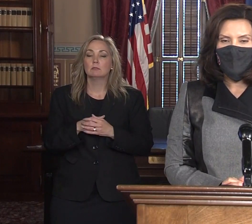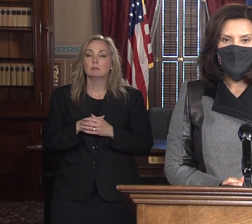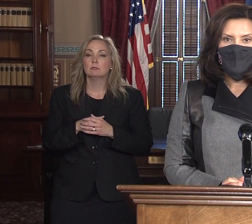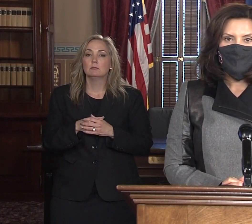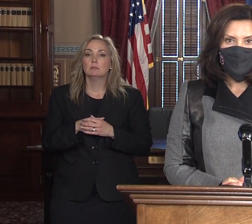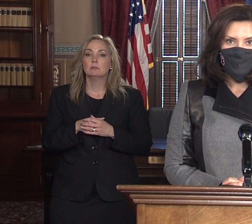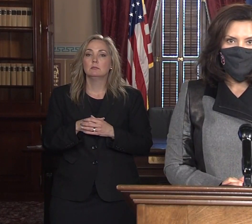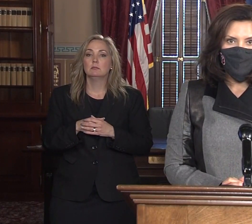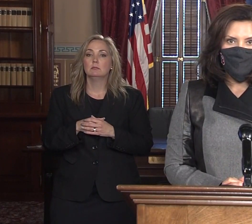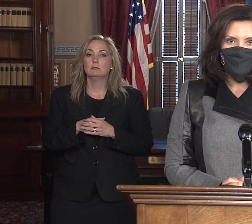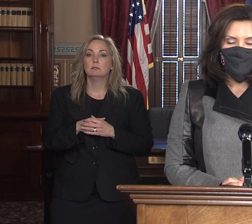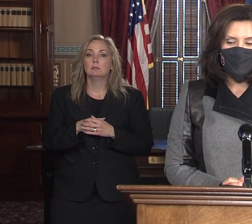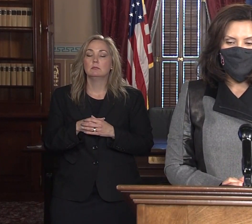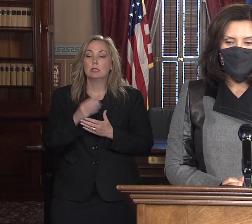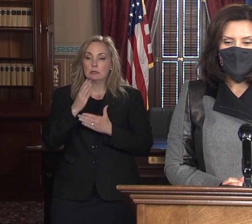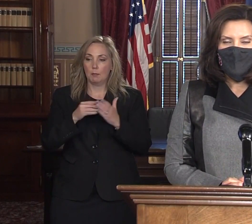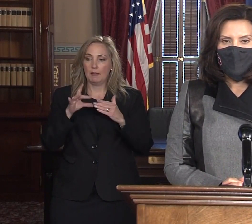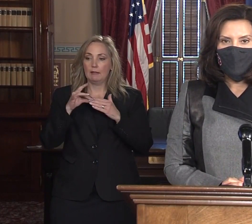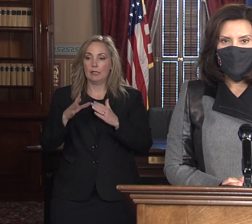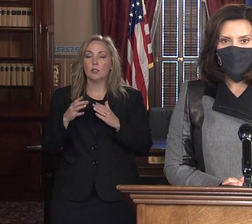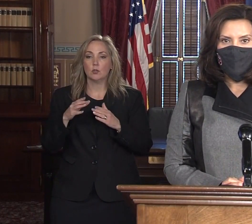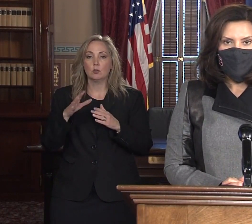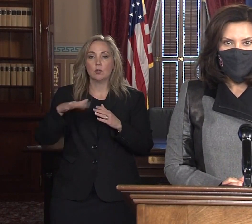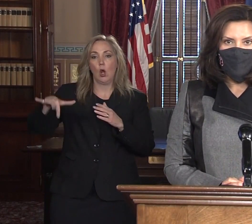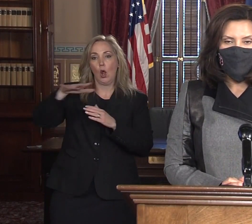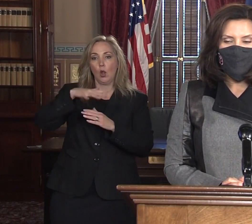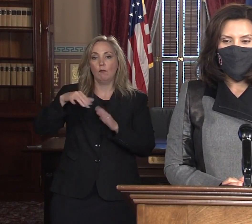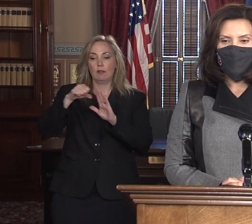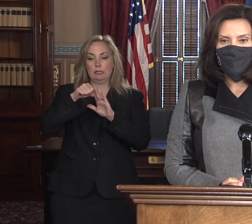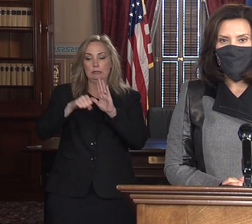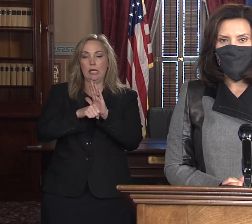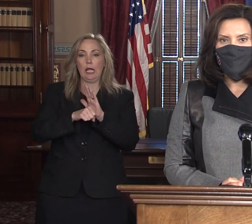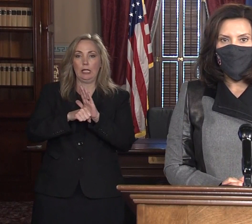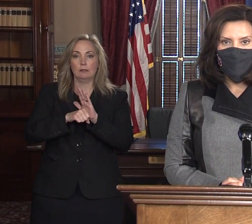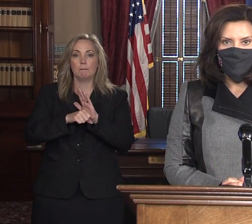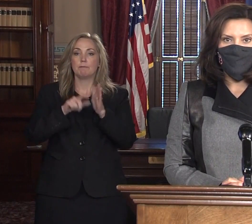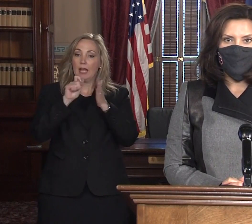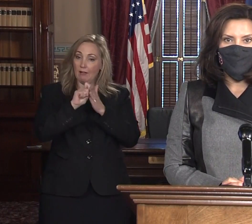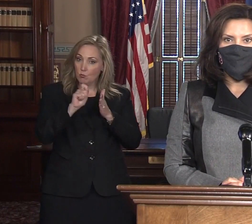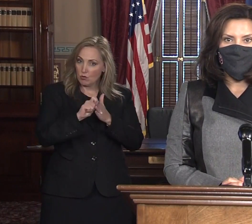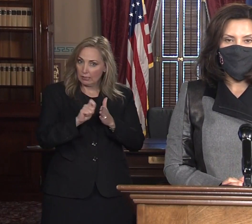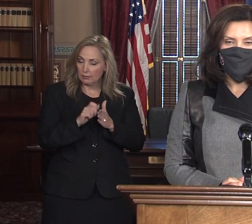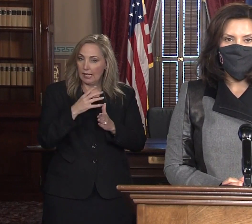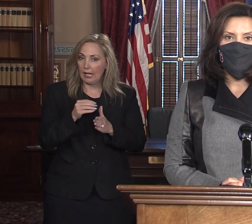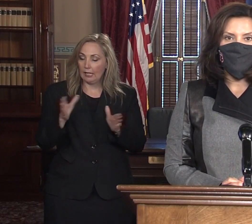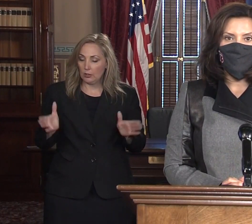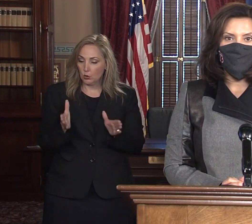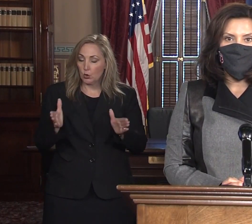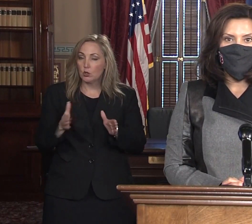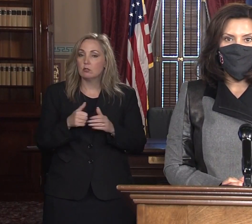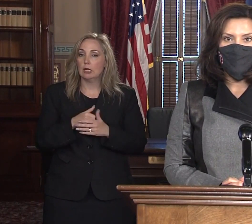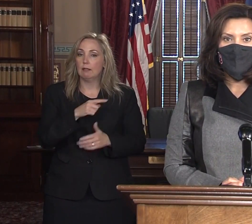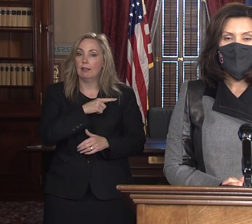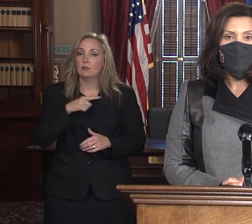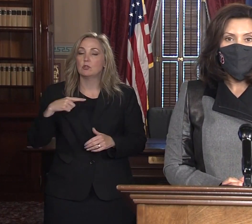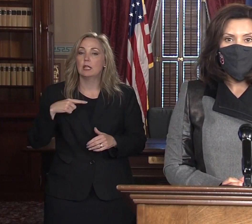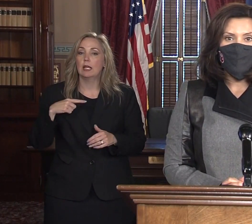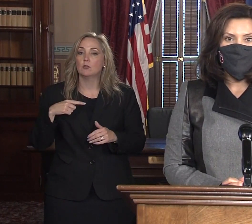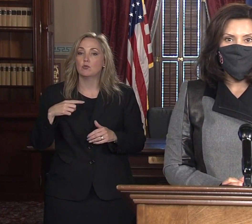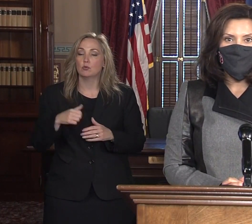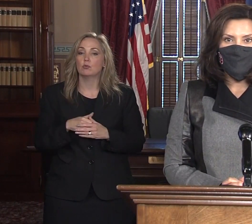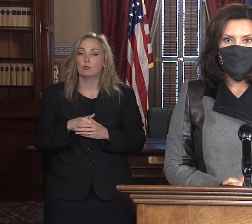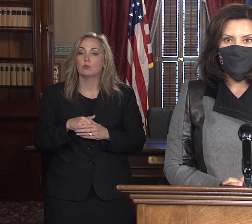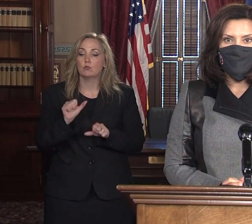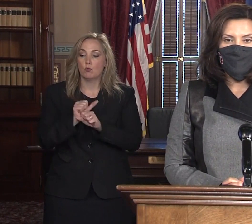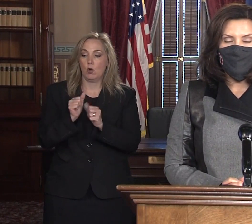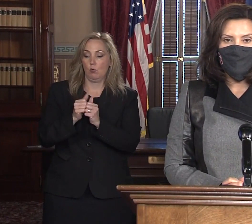of leaders across the state have written encouraging the legislature to work with